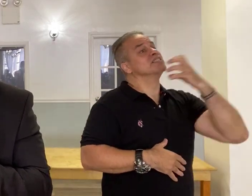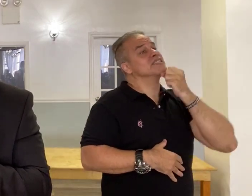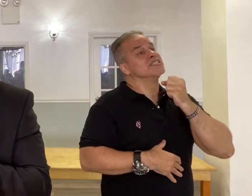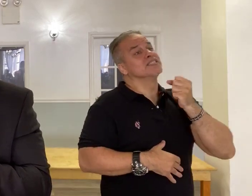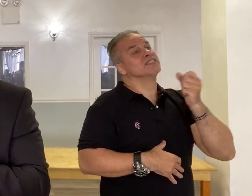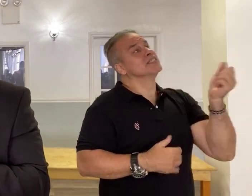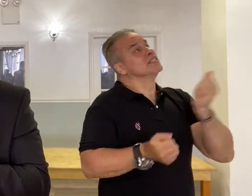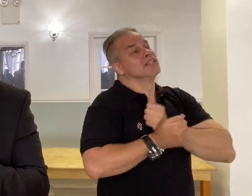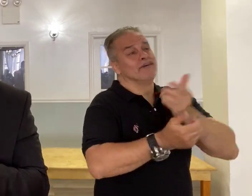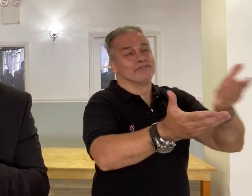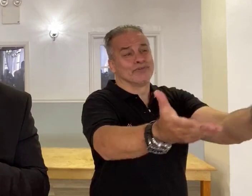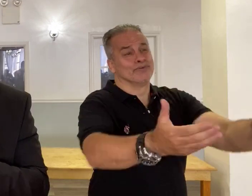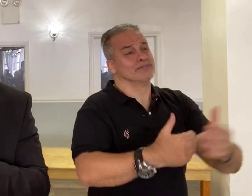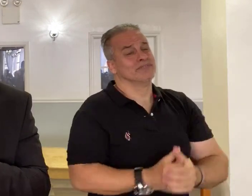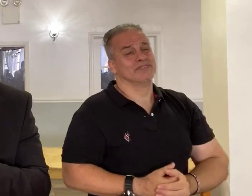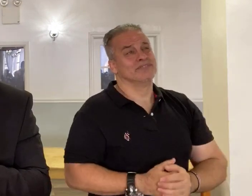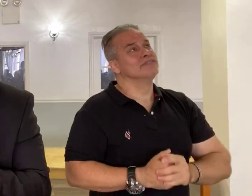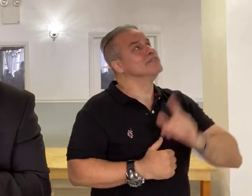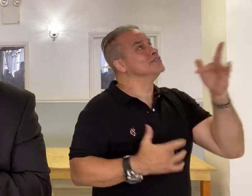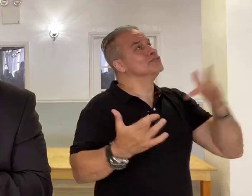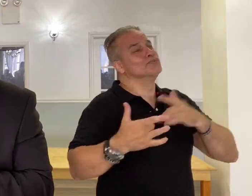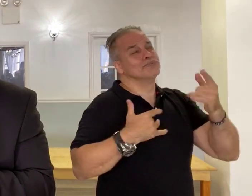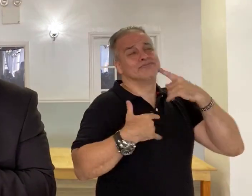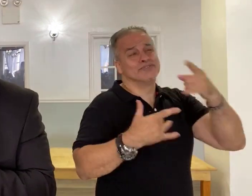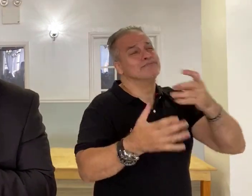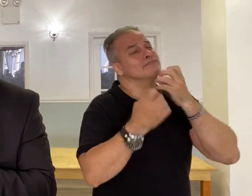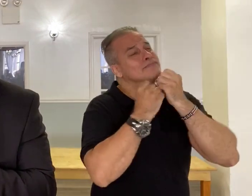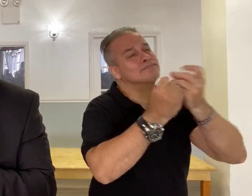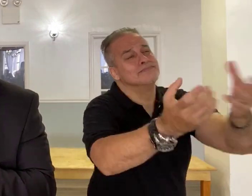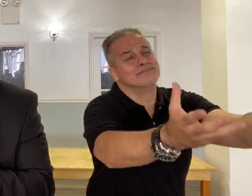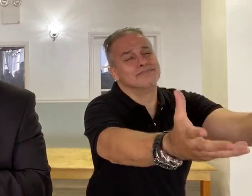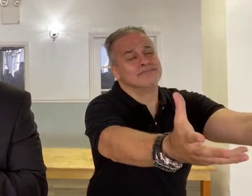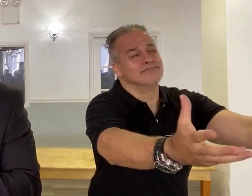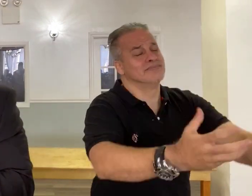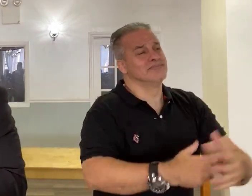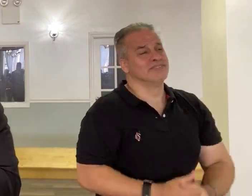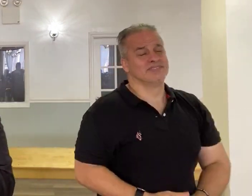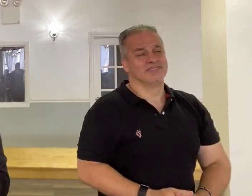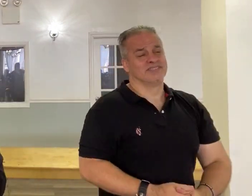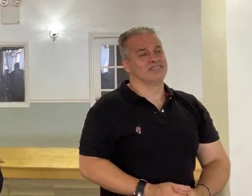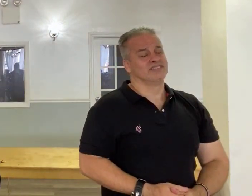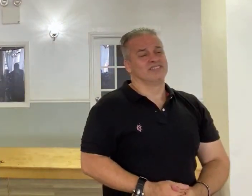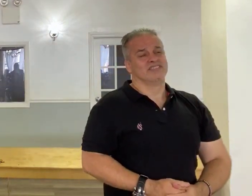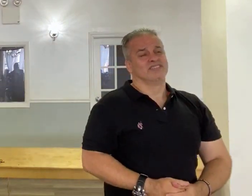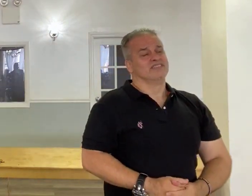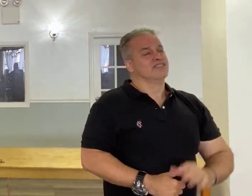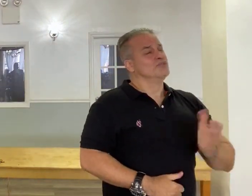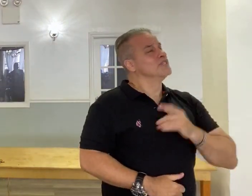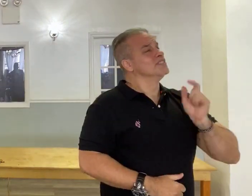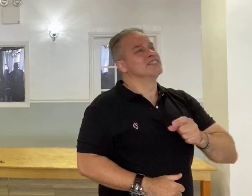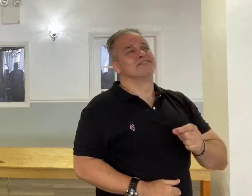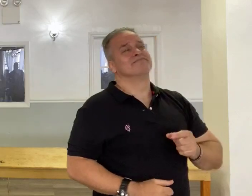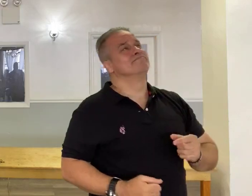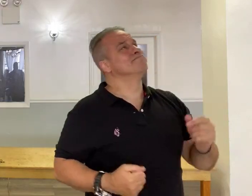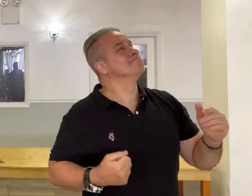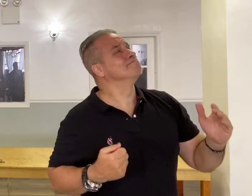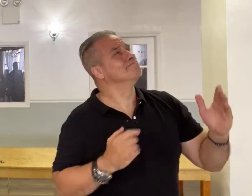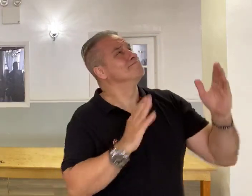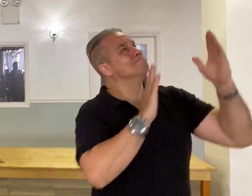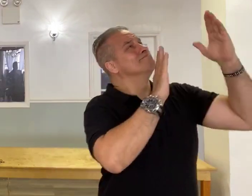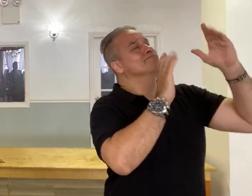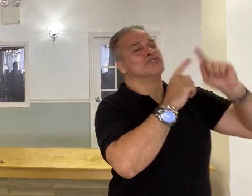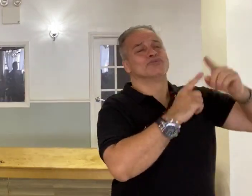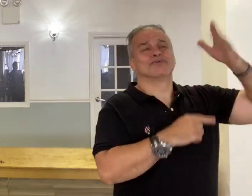anybody what's in your heart and what's going on. And we need to come to Christ with everything that